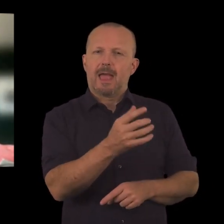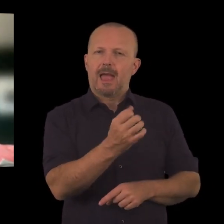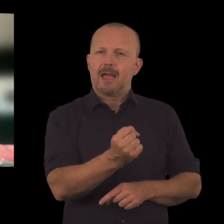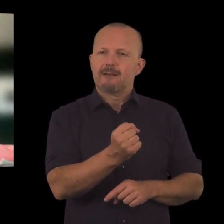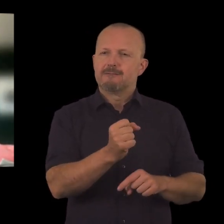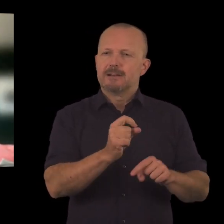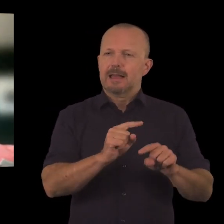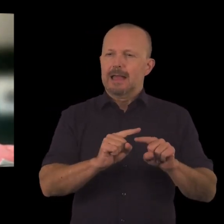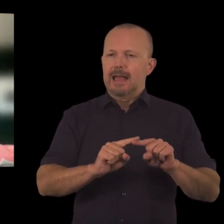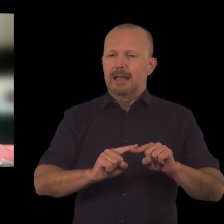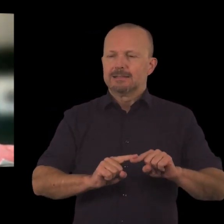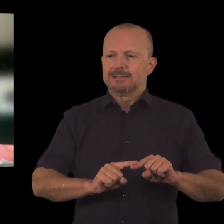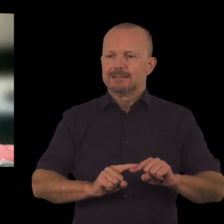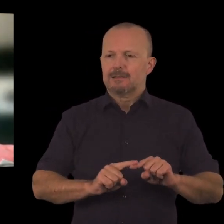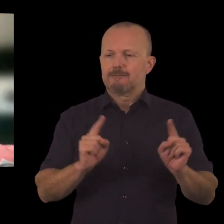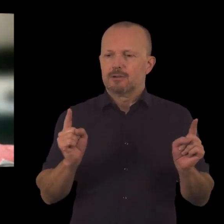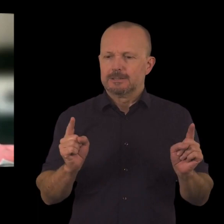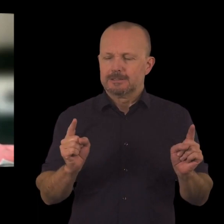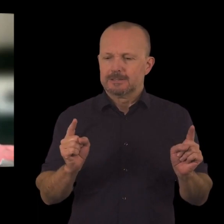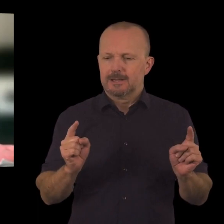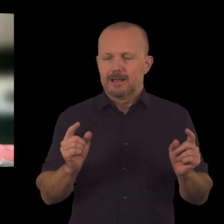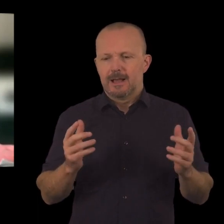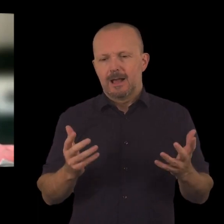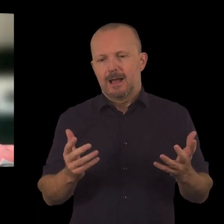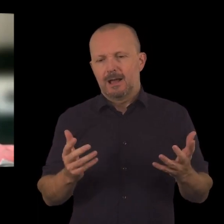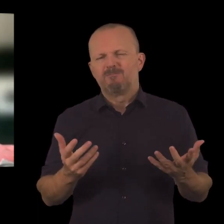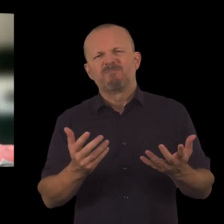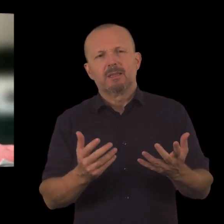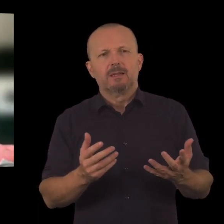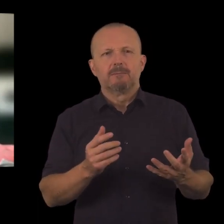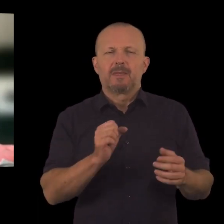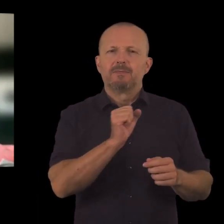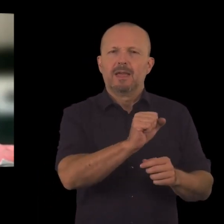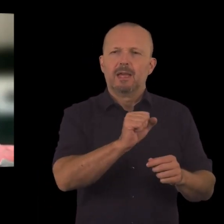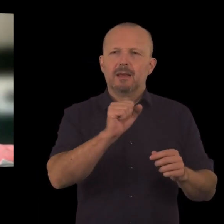where there's a different,